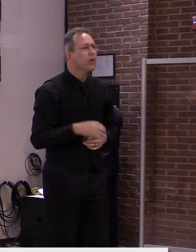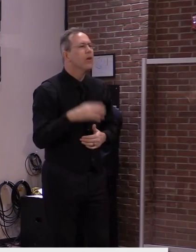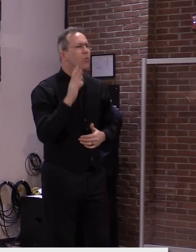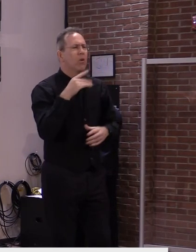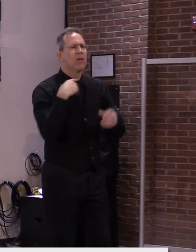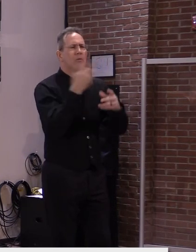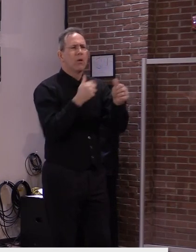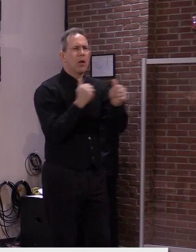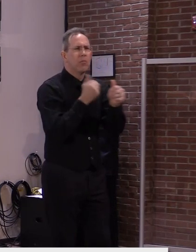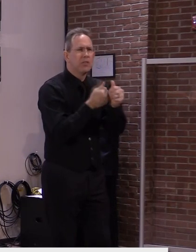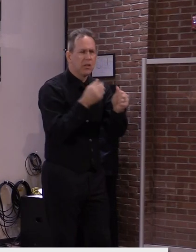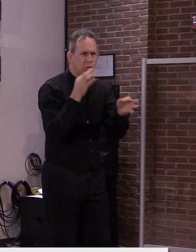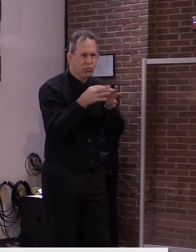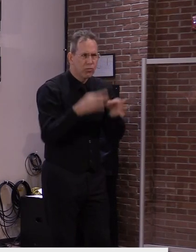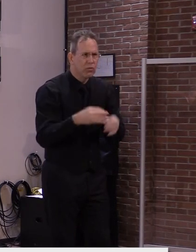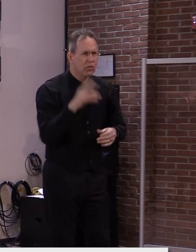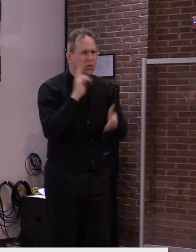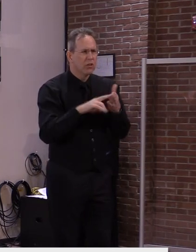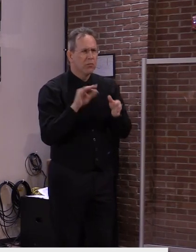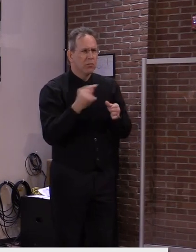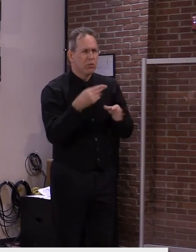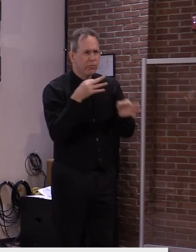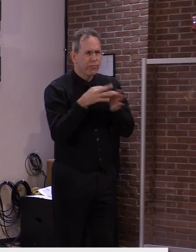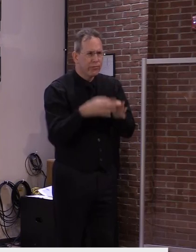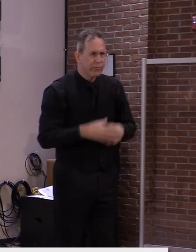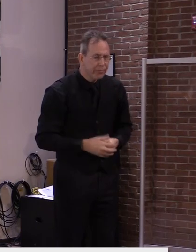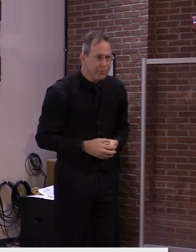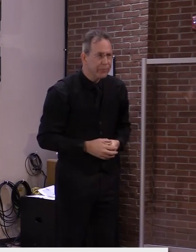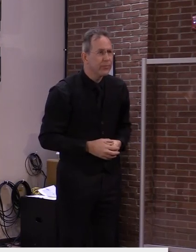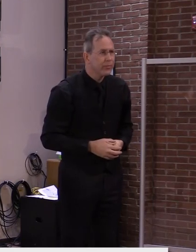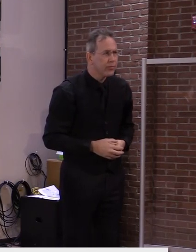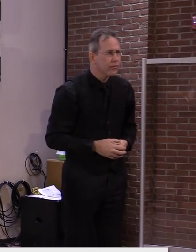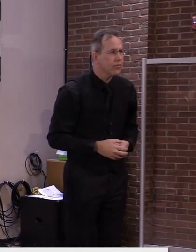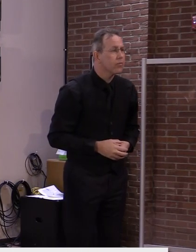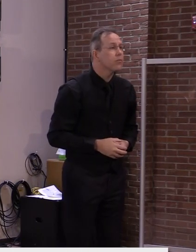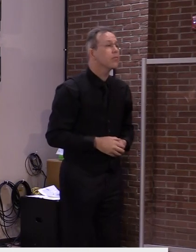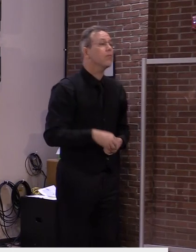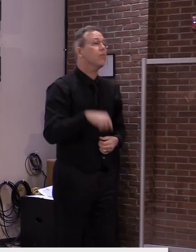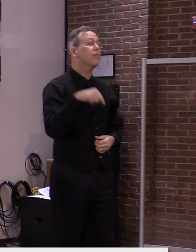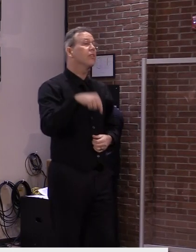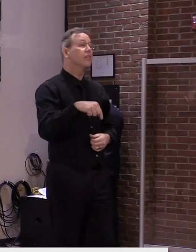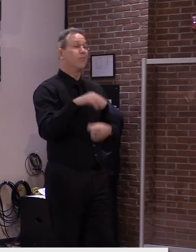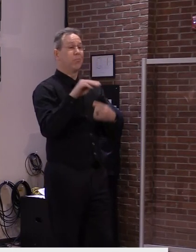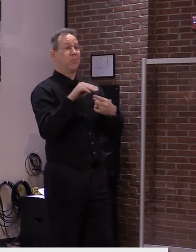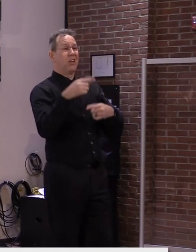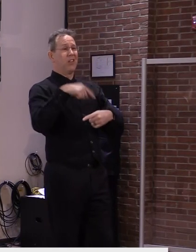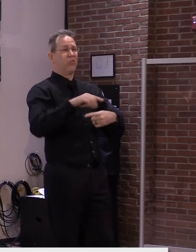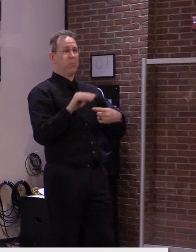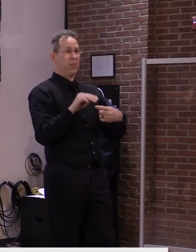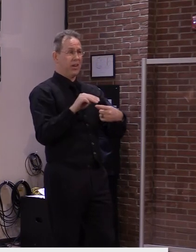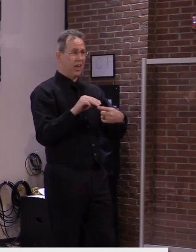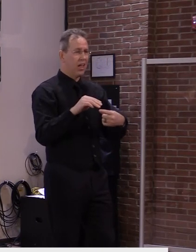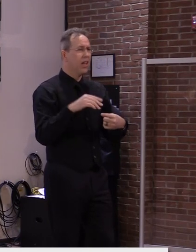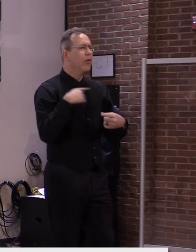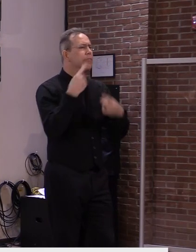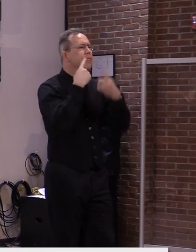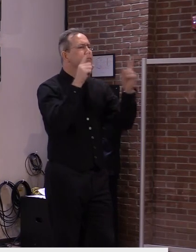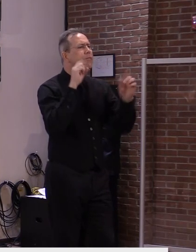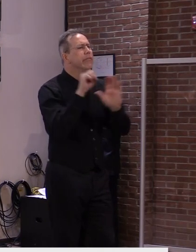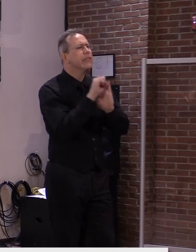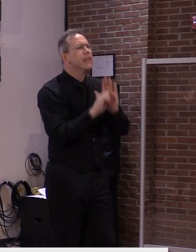few minutes. Next, this Monday, I'll sign an extension to the state of emergency for another